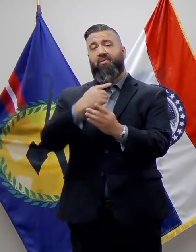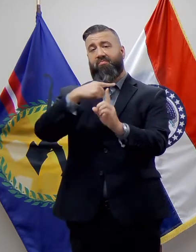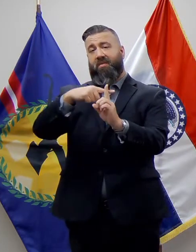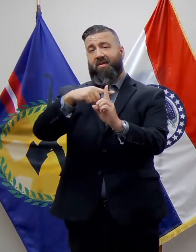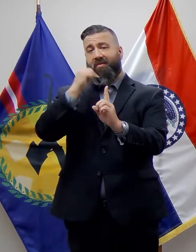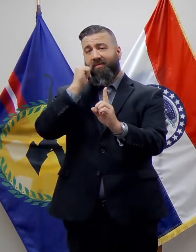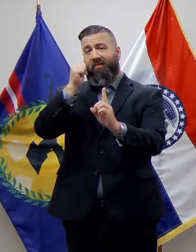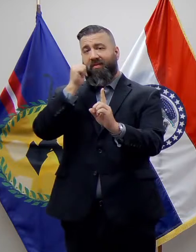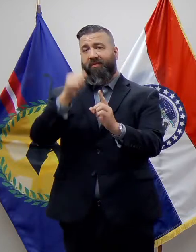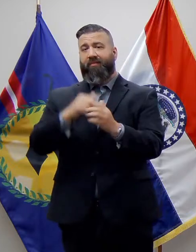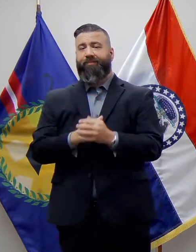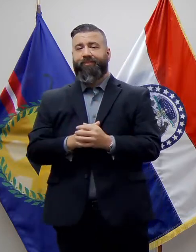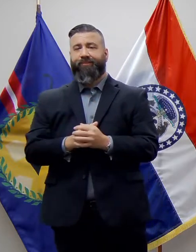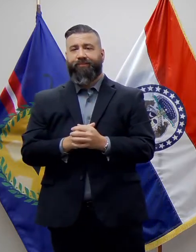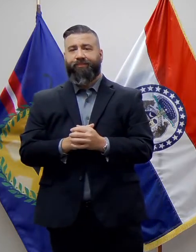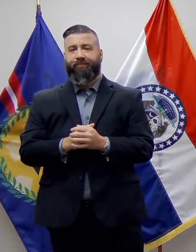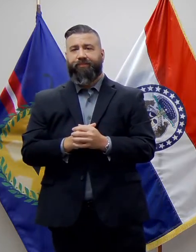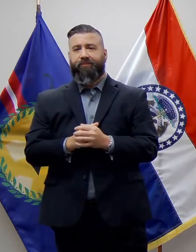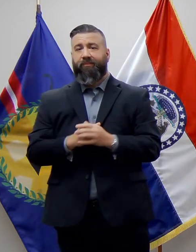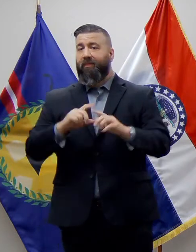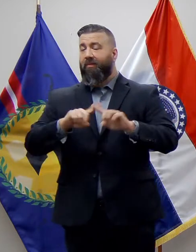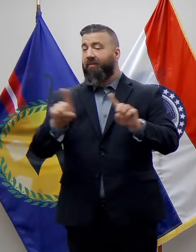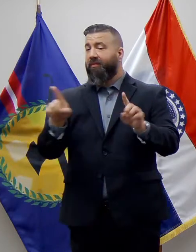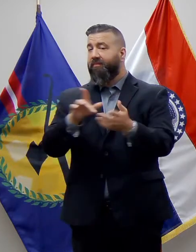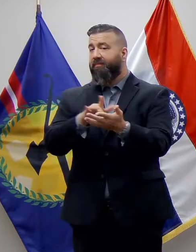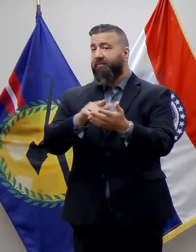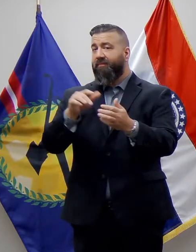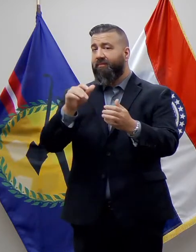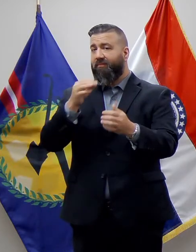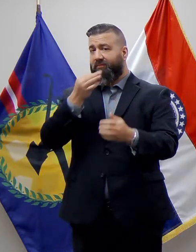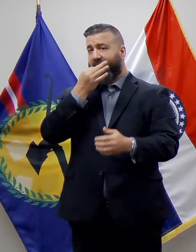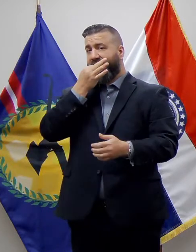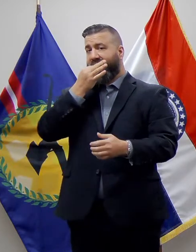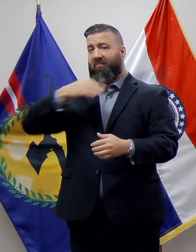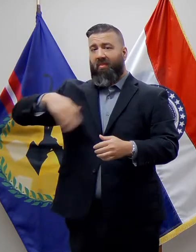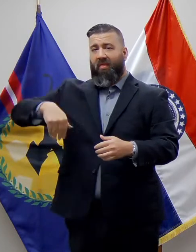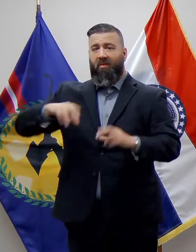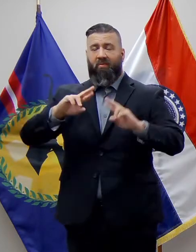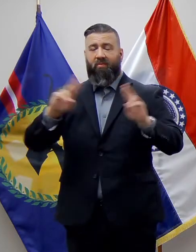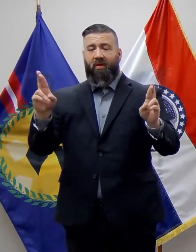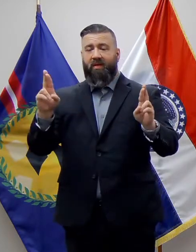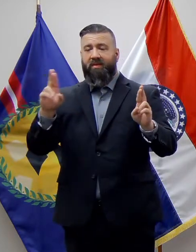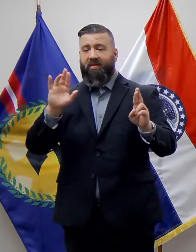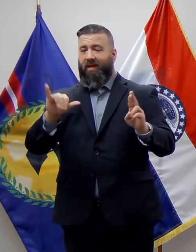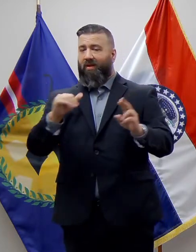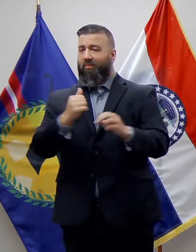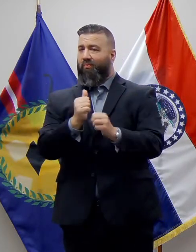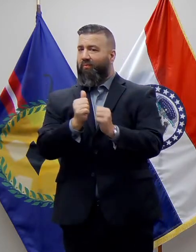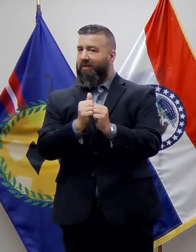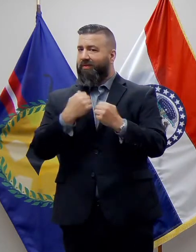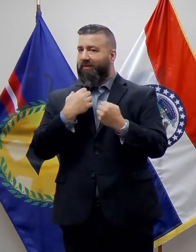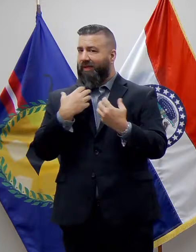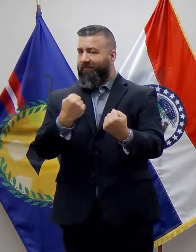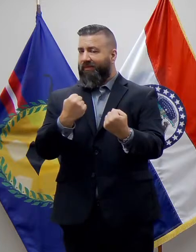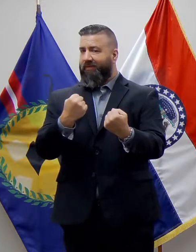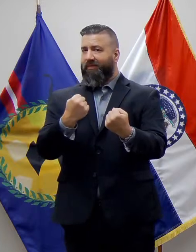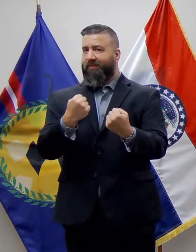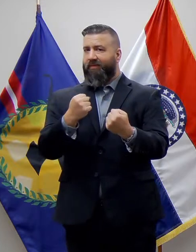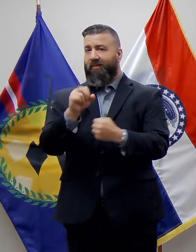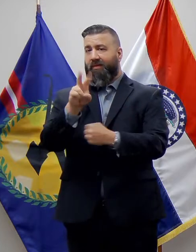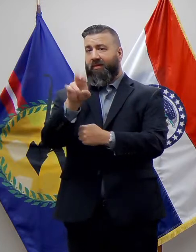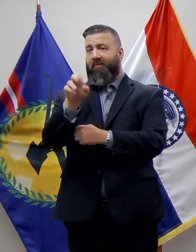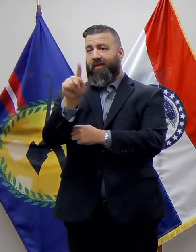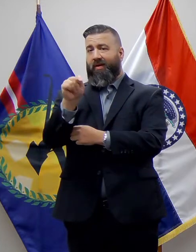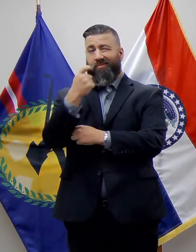previous versions of the virus. However, medical experts are not yet ready to say that with confidence. The variant was